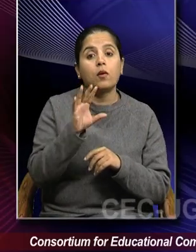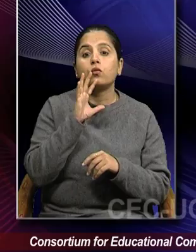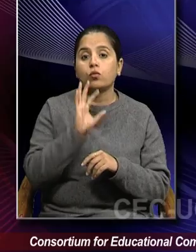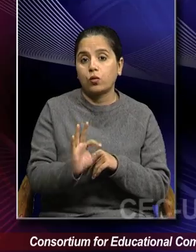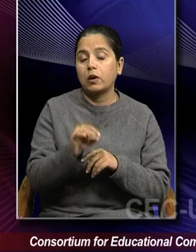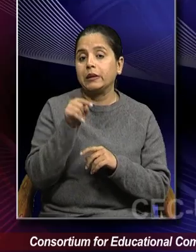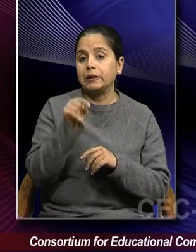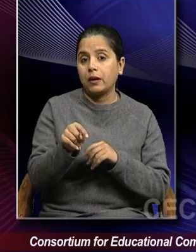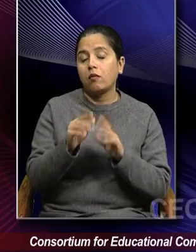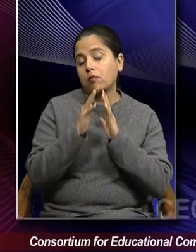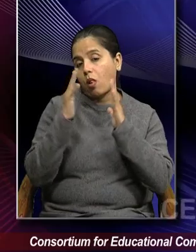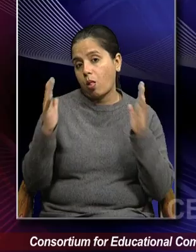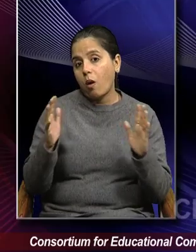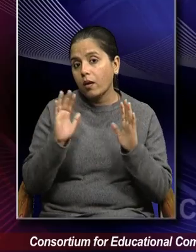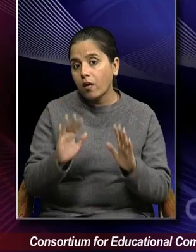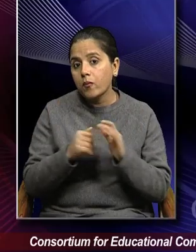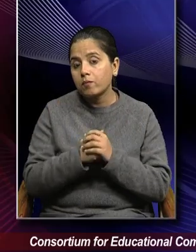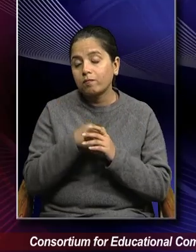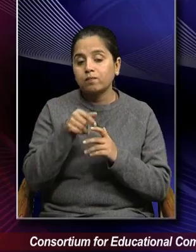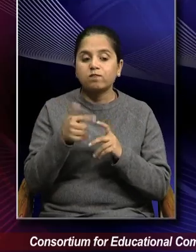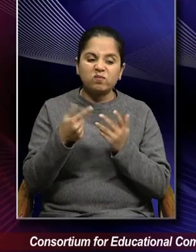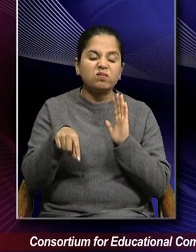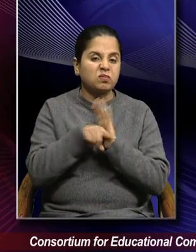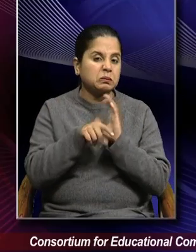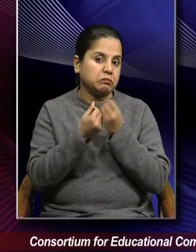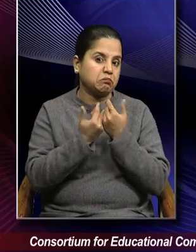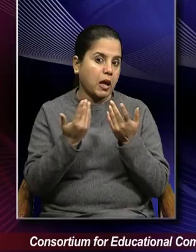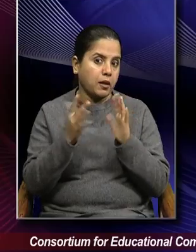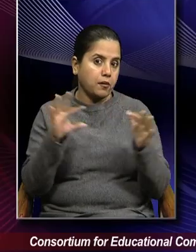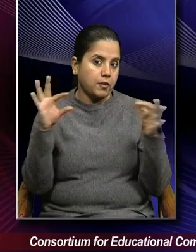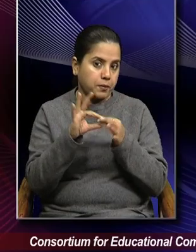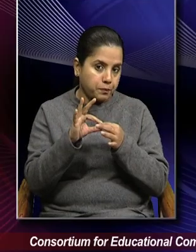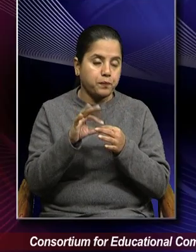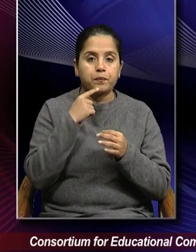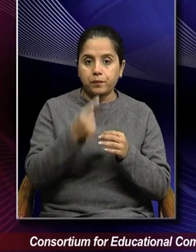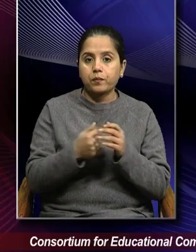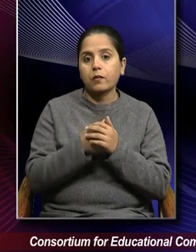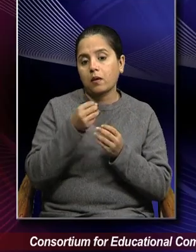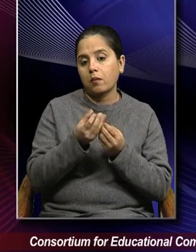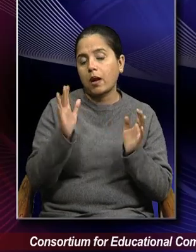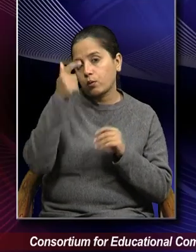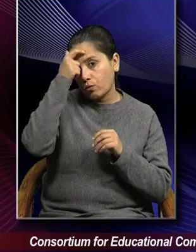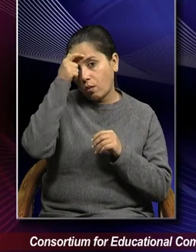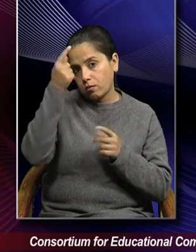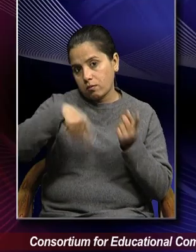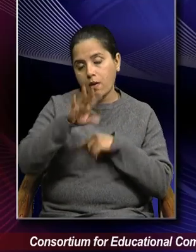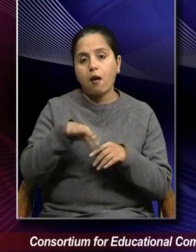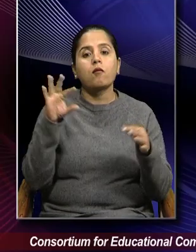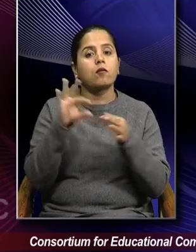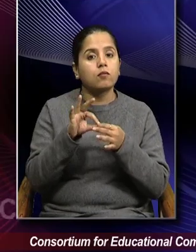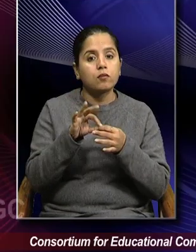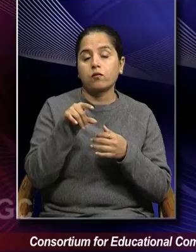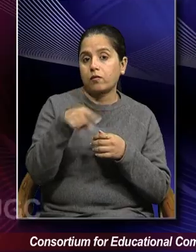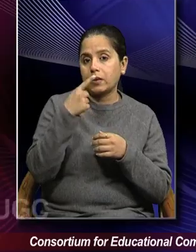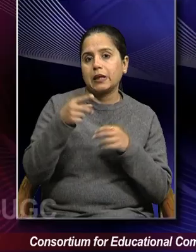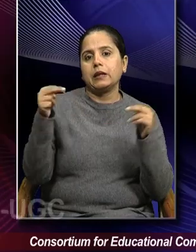lot of disadvantages associated with that. There are a lot of problems into that. So there is